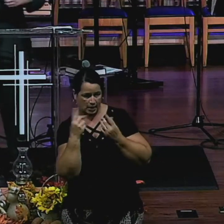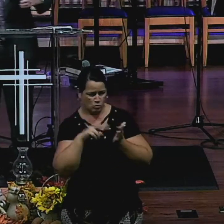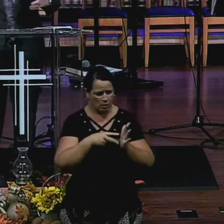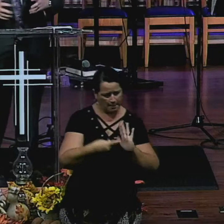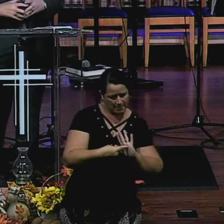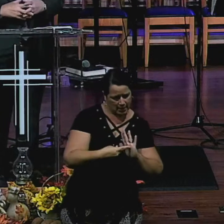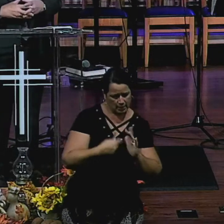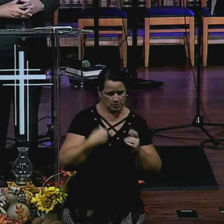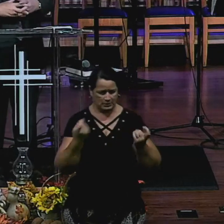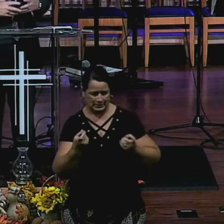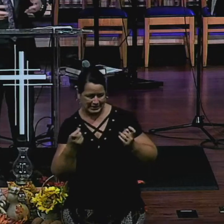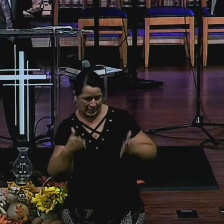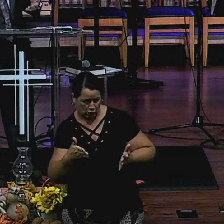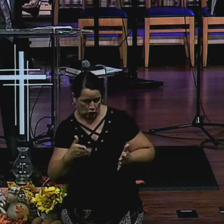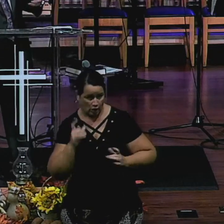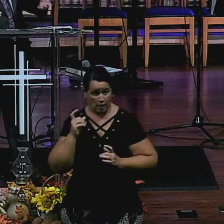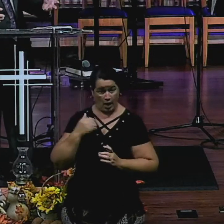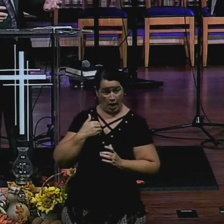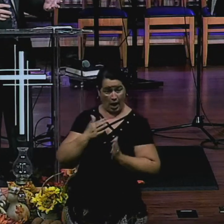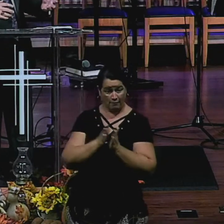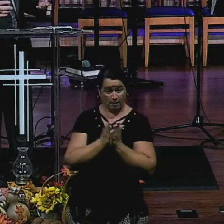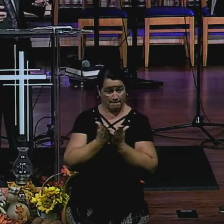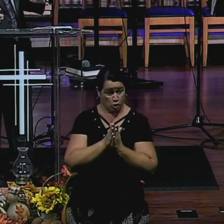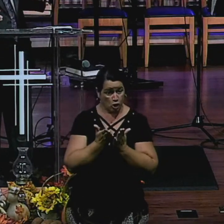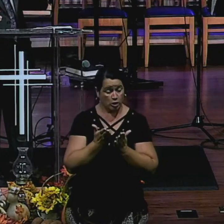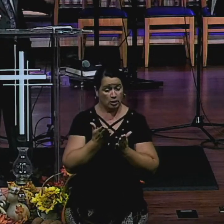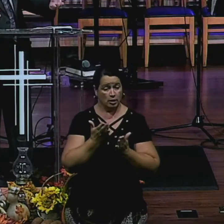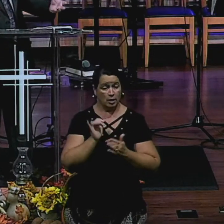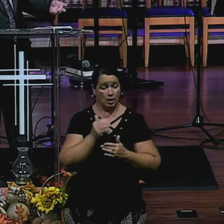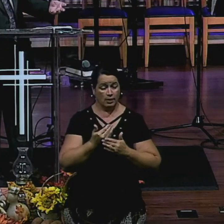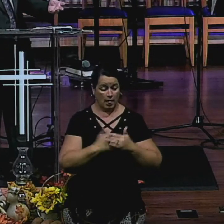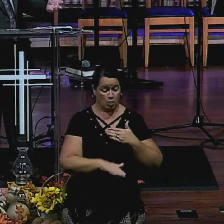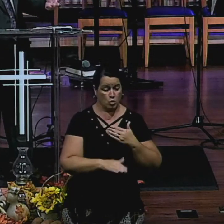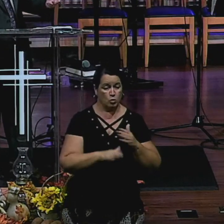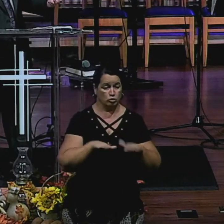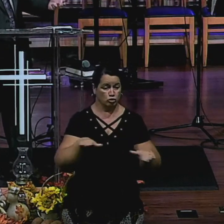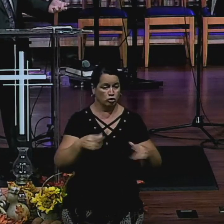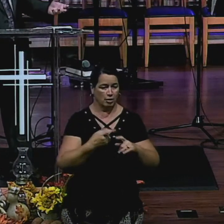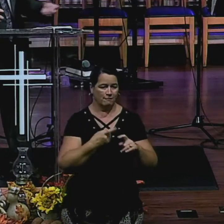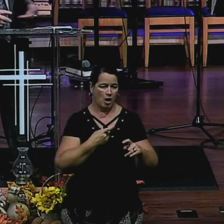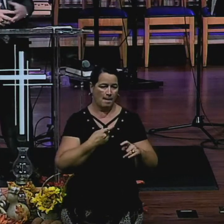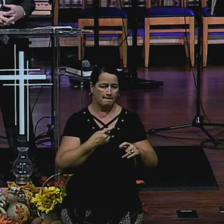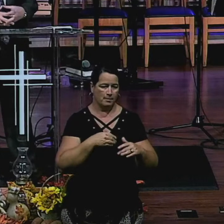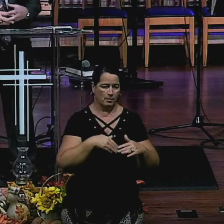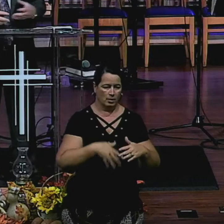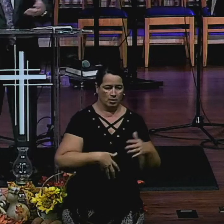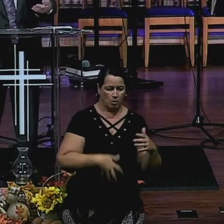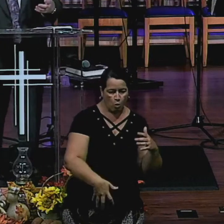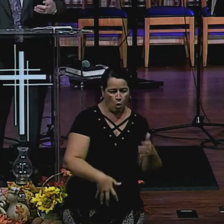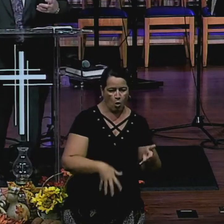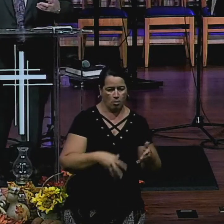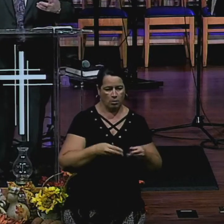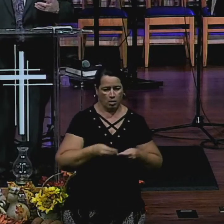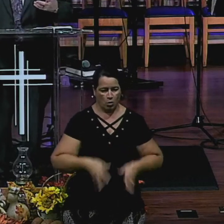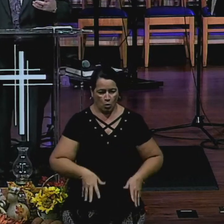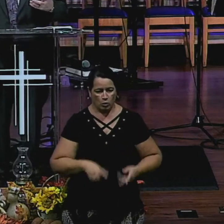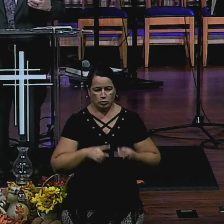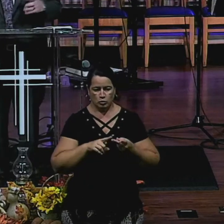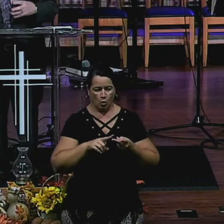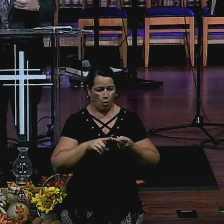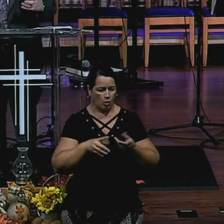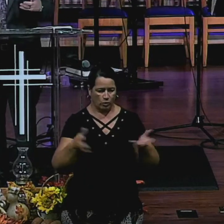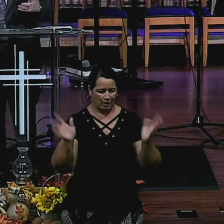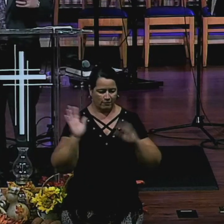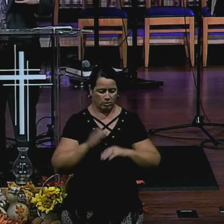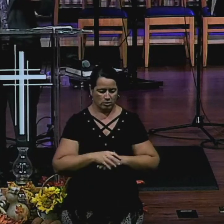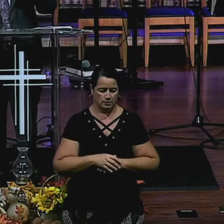office that I give moms and dads that lose children in infancy, whether from the womb or one of the worst things. I